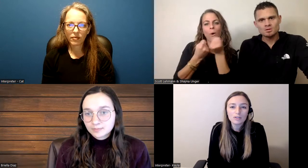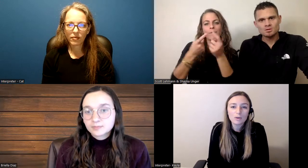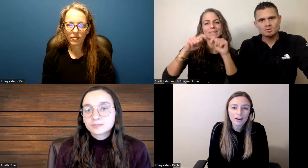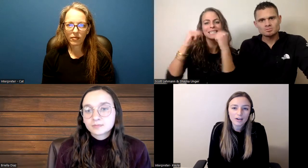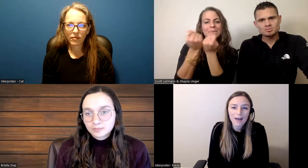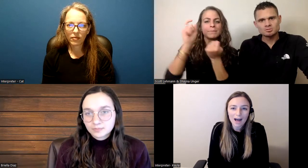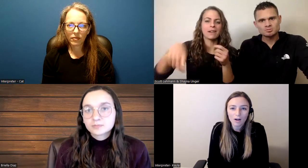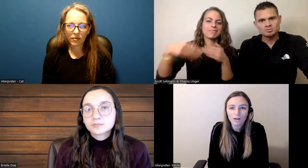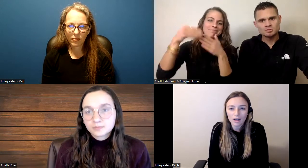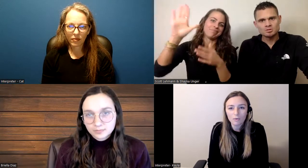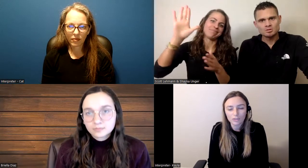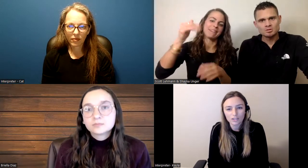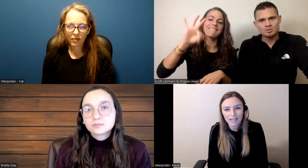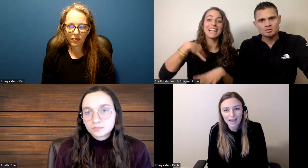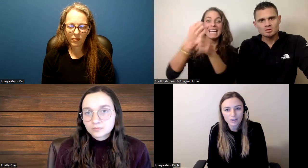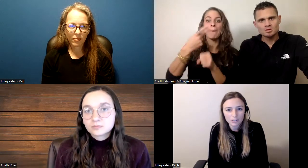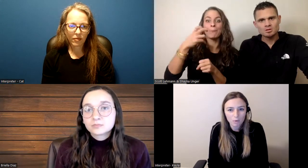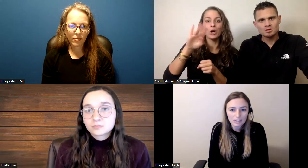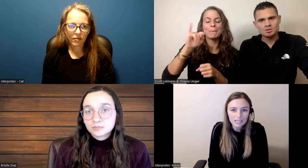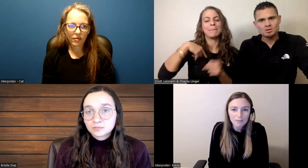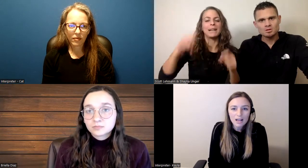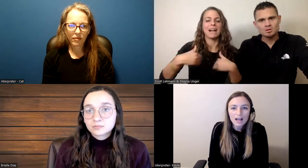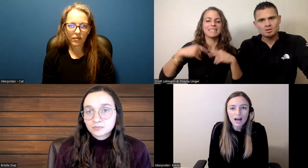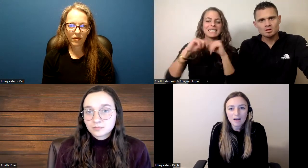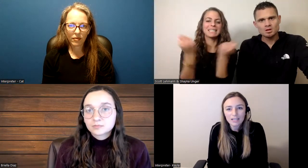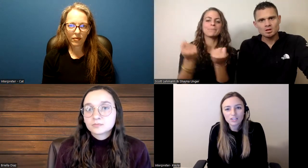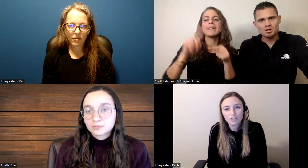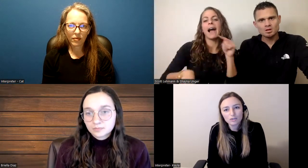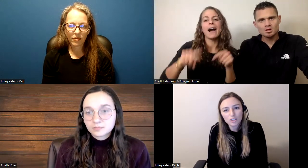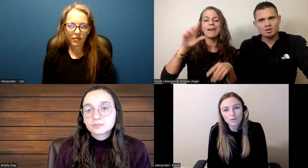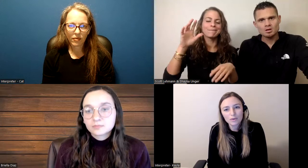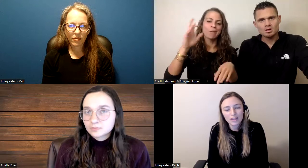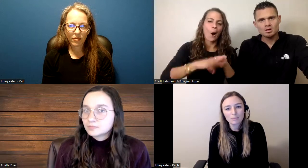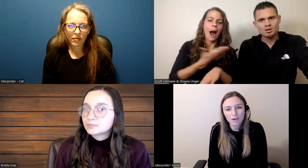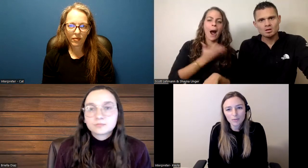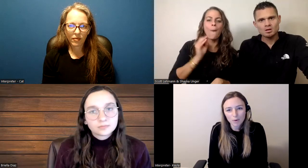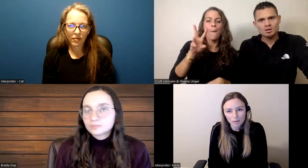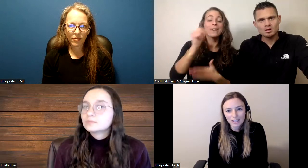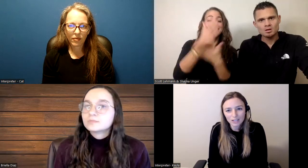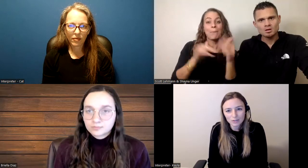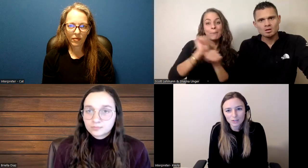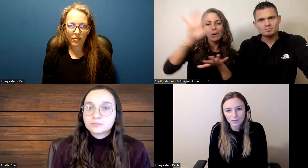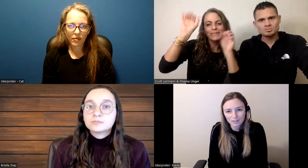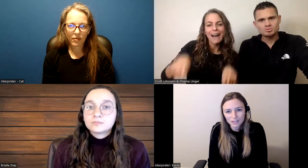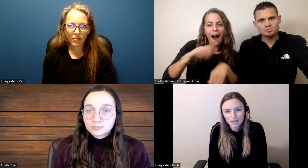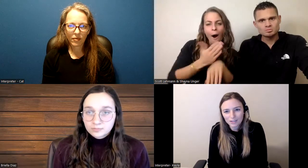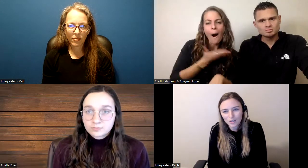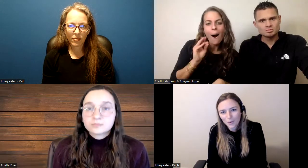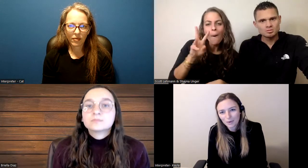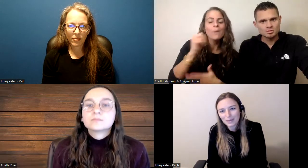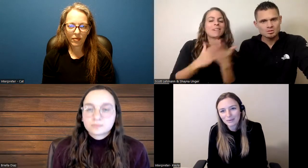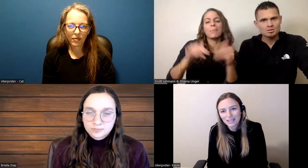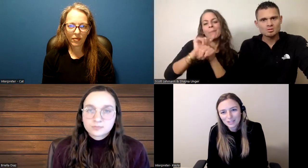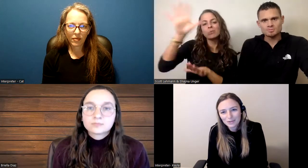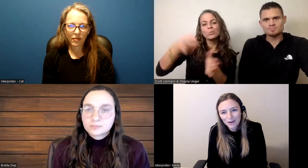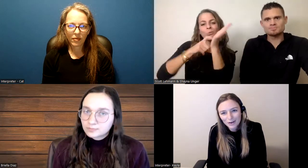do require a PAL, which is a guide or a support team. And so you do, that is part of the permit. You do have to do that. So